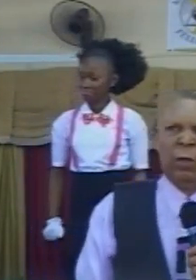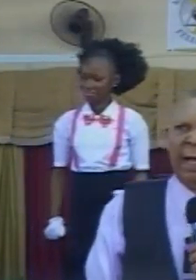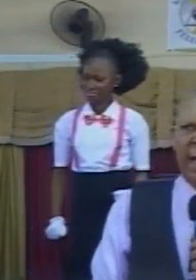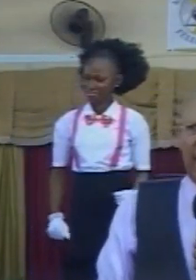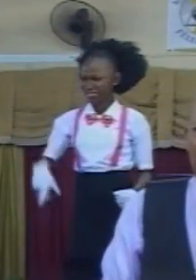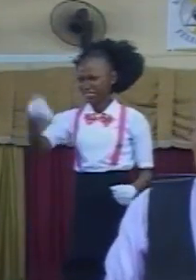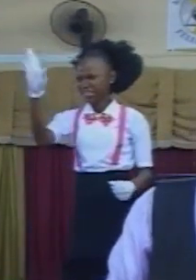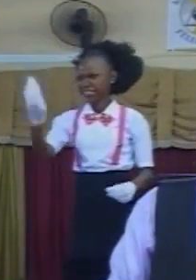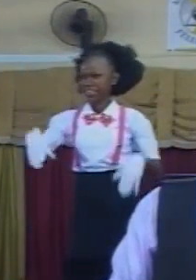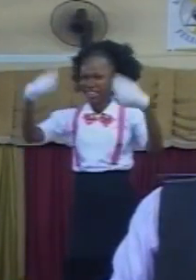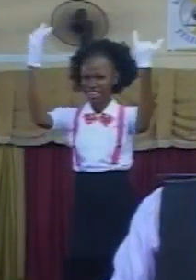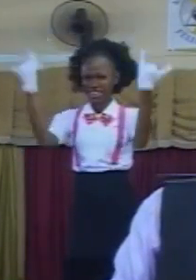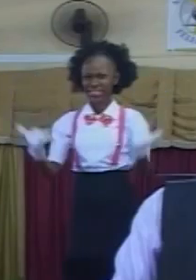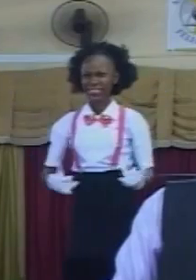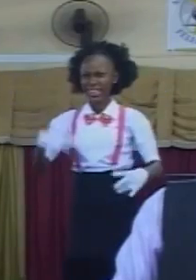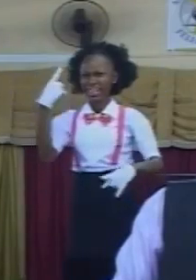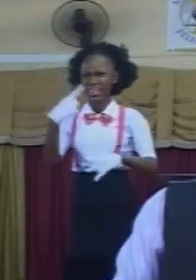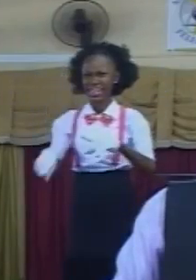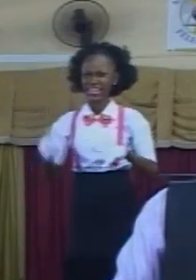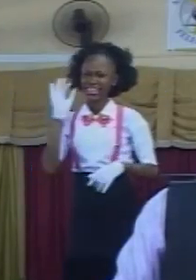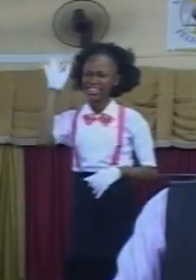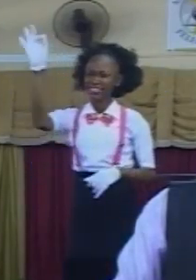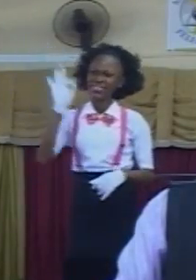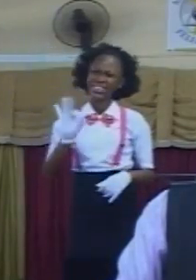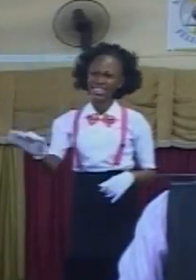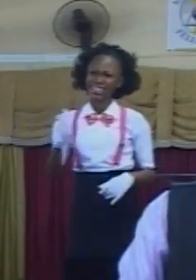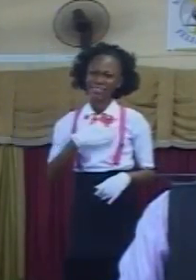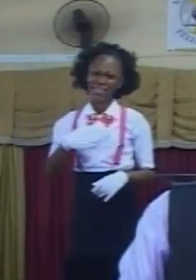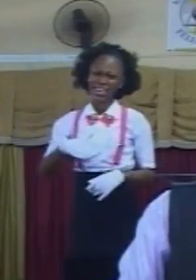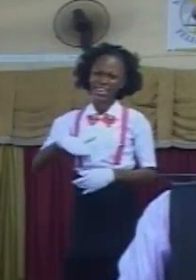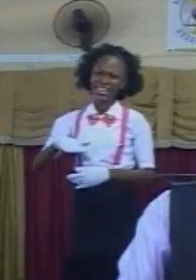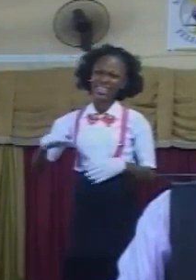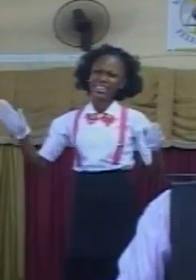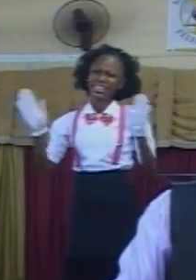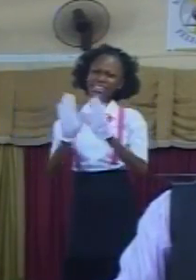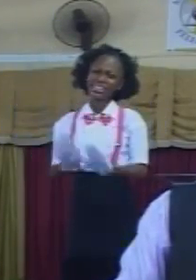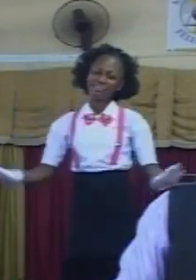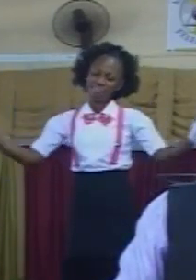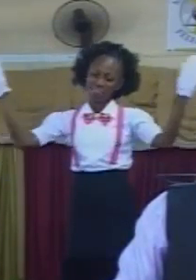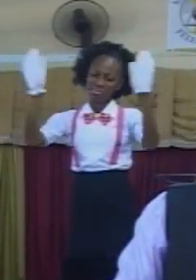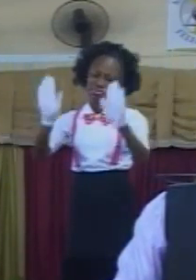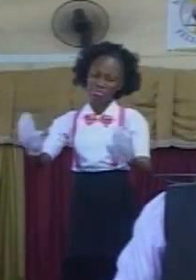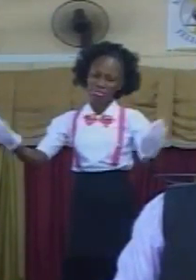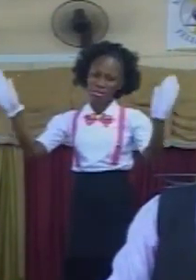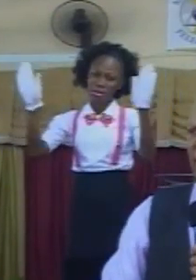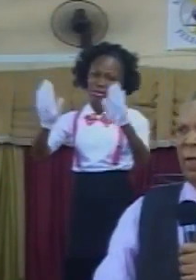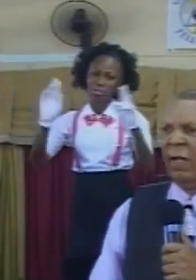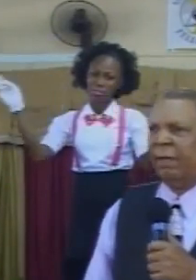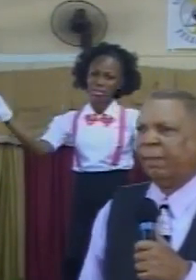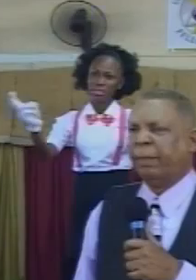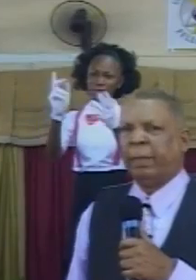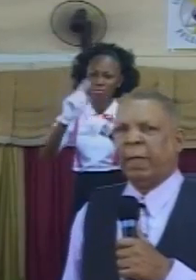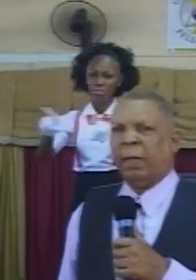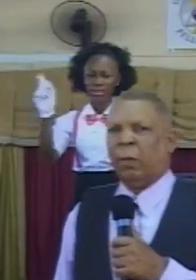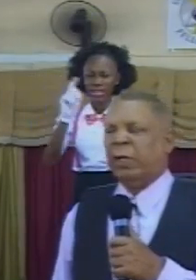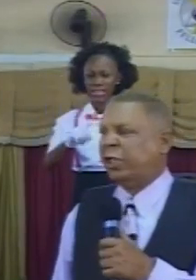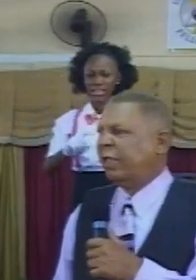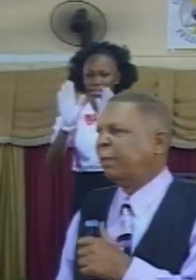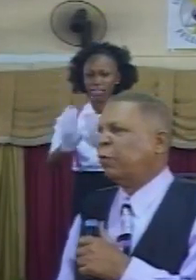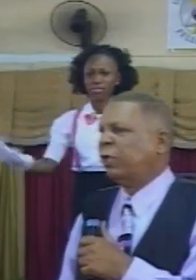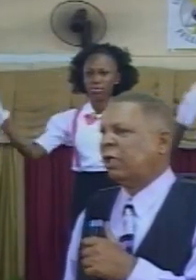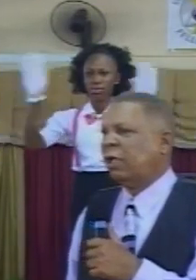By now you realize I can't preach my Palm Sunday message because there's no time to preach that. But this was a Sunday